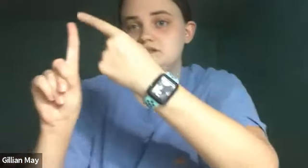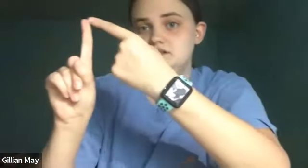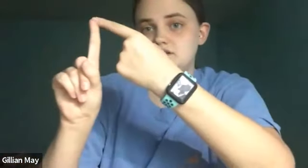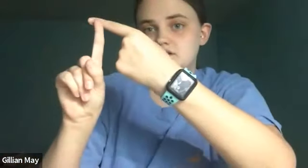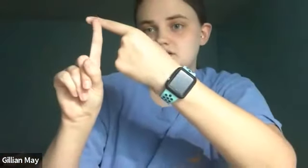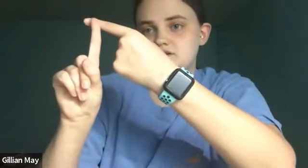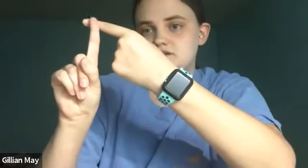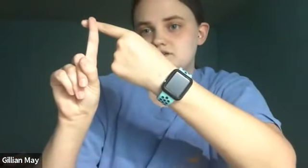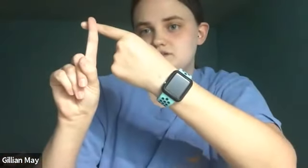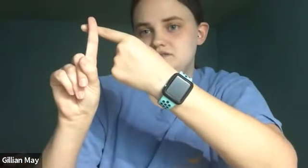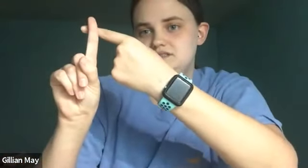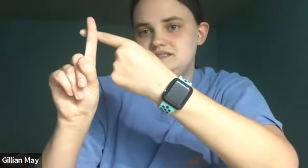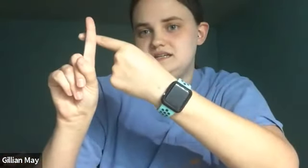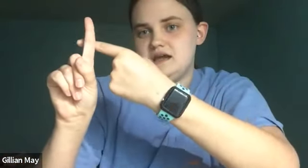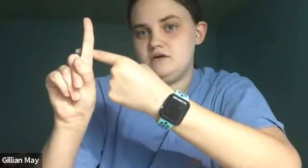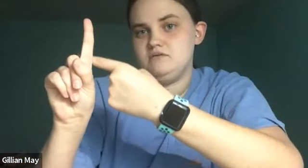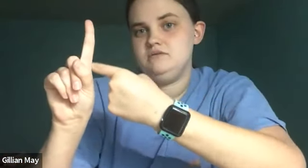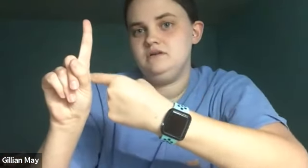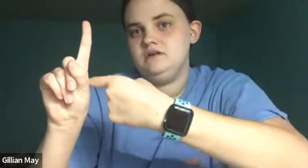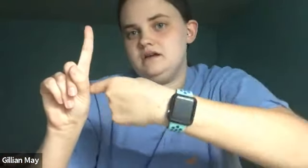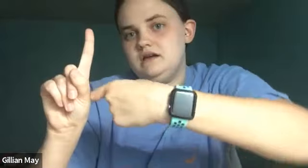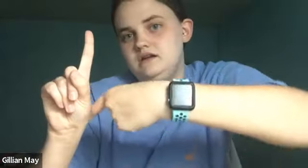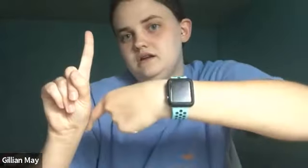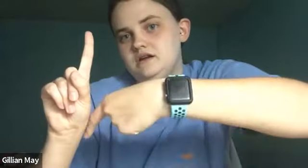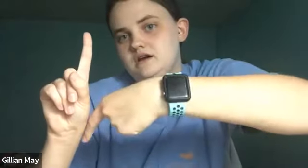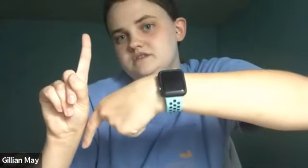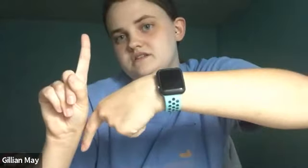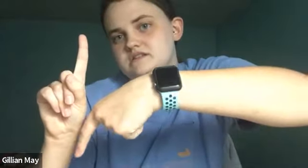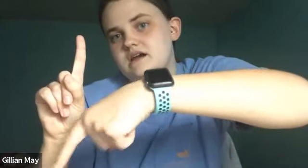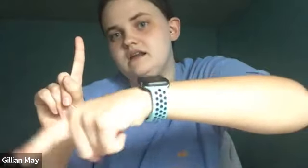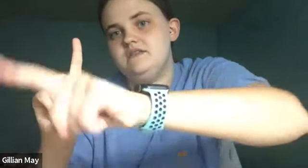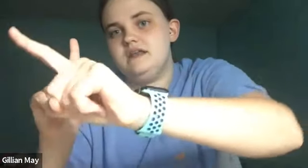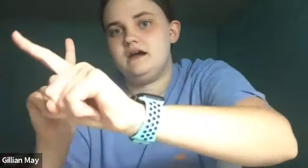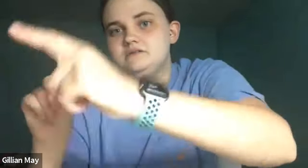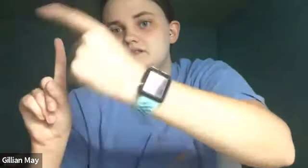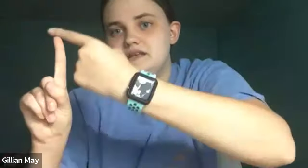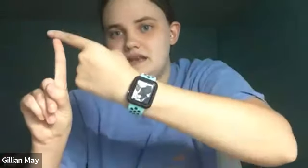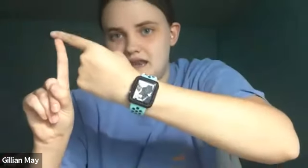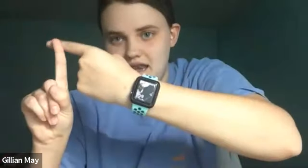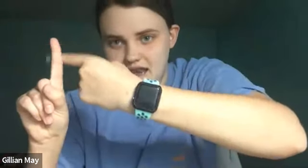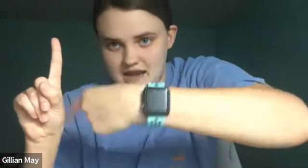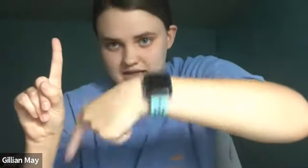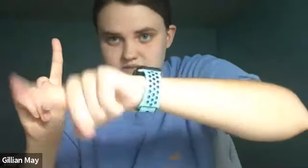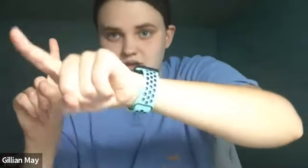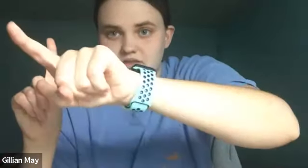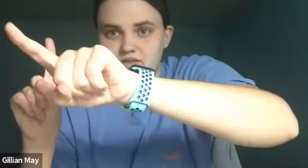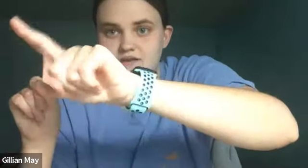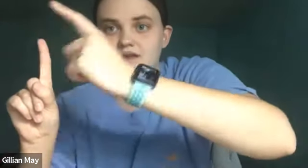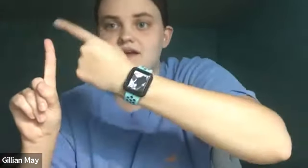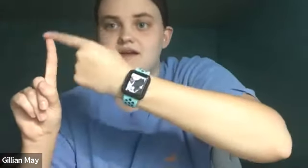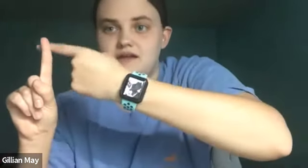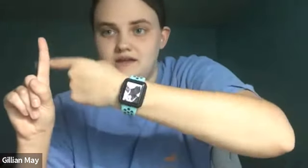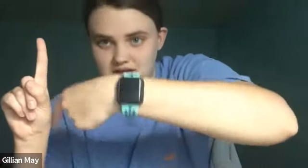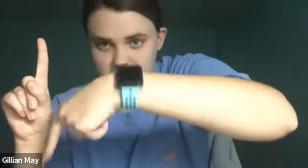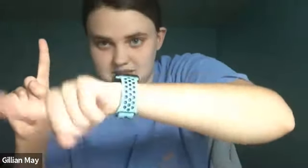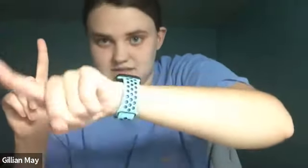So down, you're going to come to the side and then out. next month, next month,